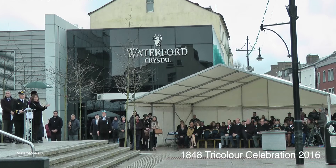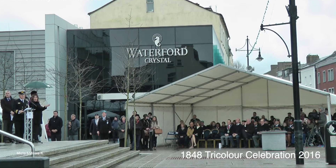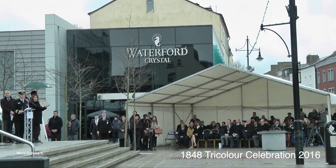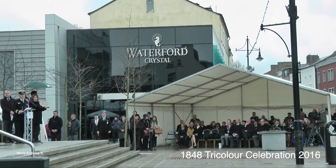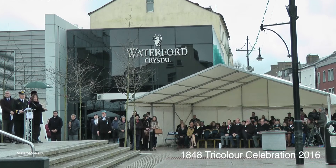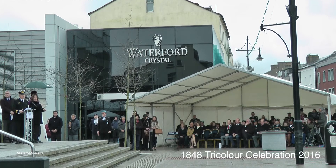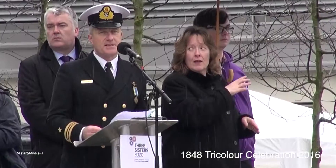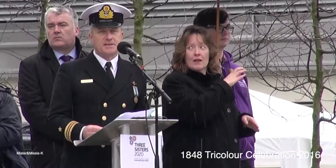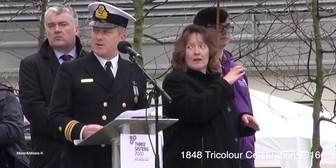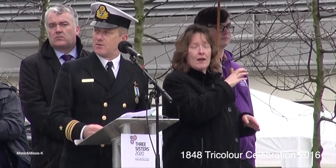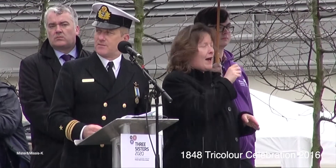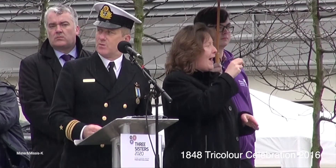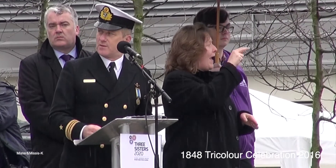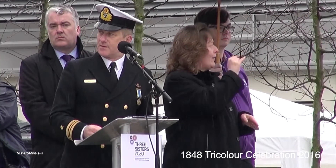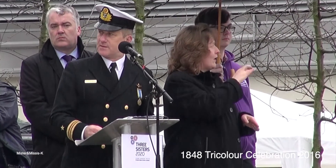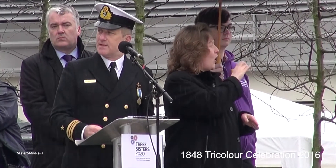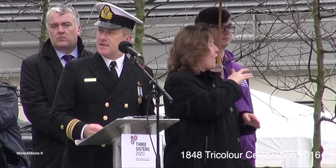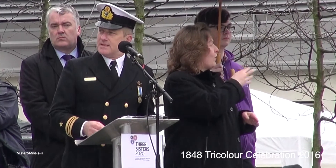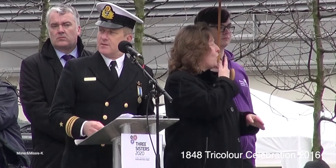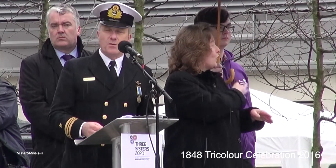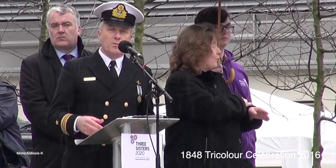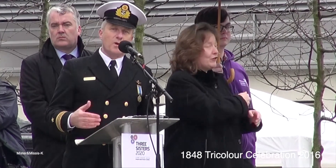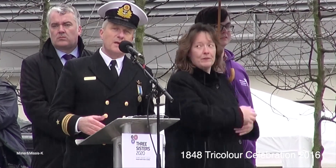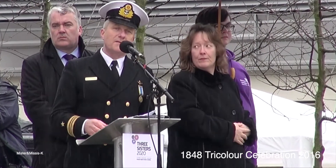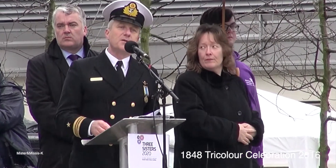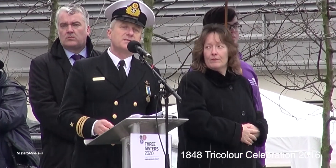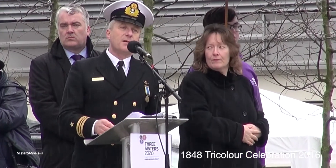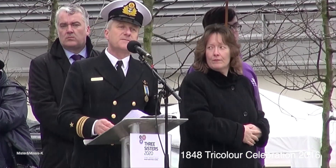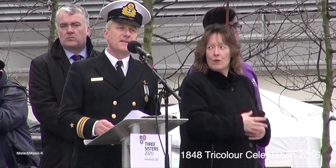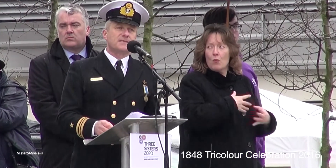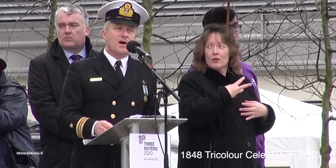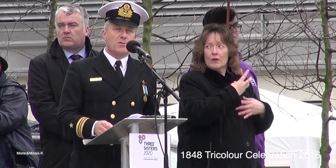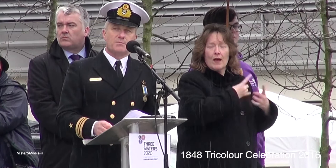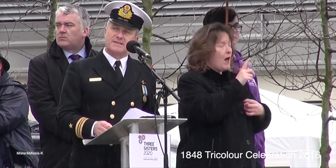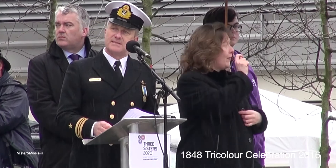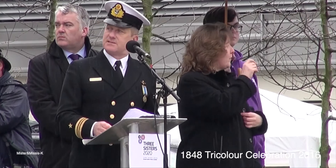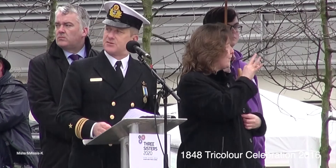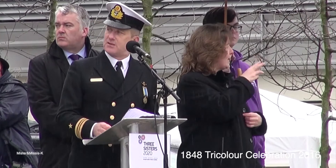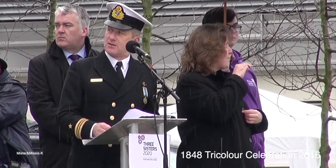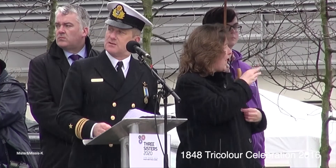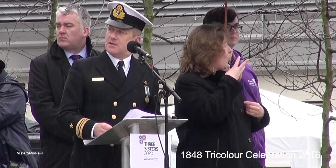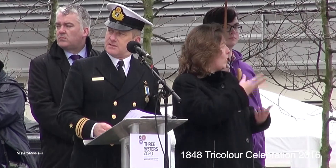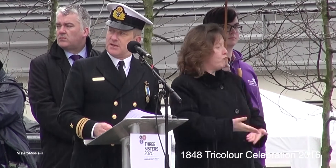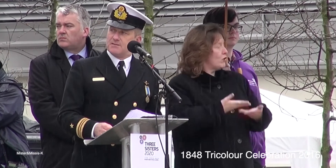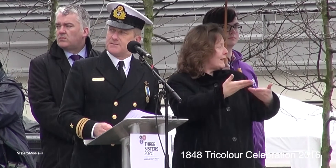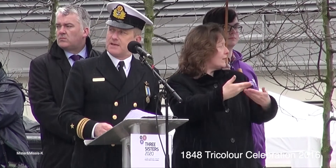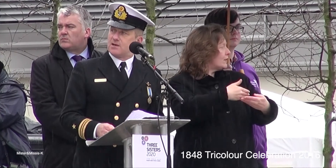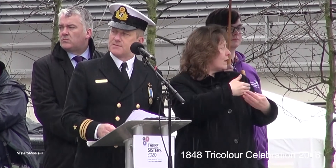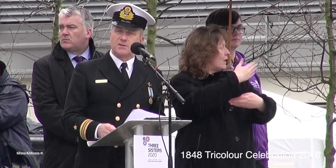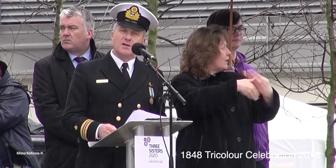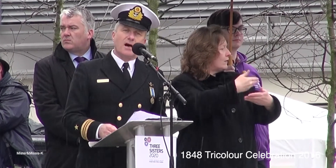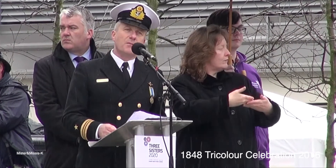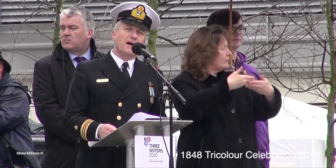have Chief Petty Officer Anthony Power from Waterford. What we'll have now is Thomas Francis Meagher will present the tricolour to the Irish